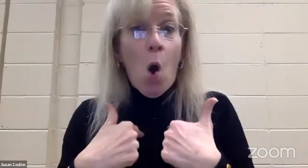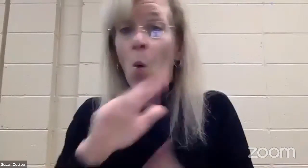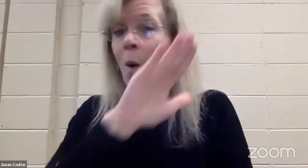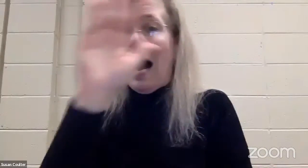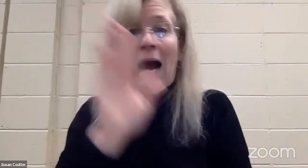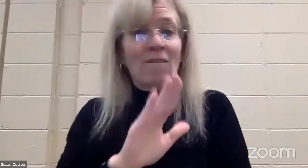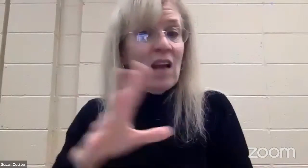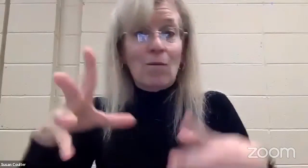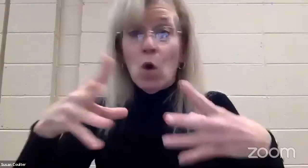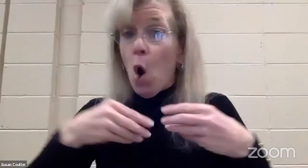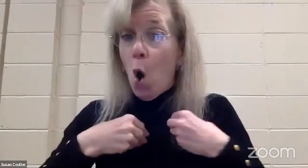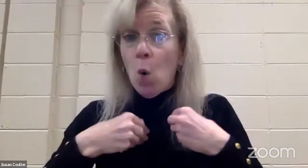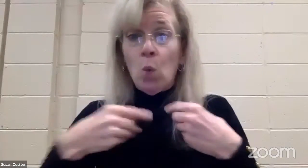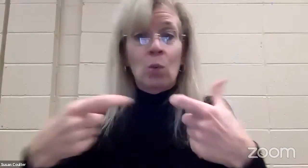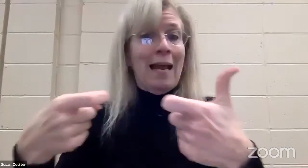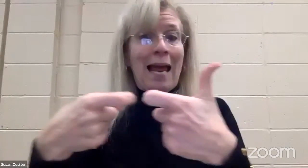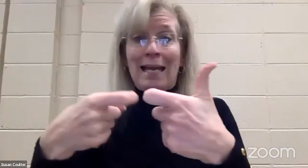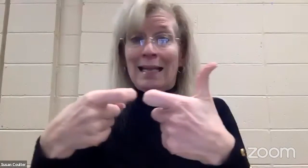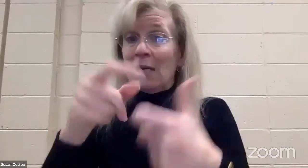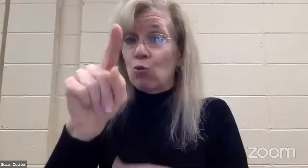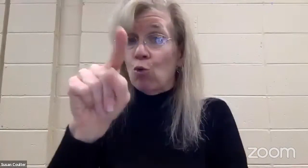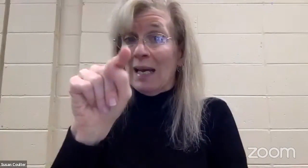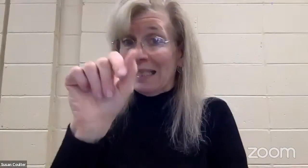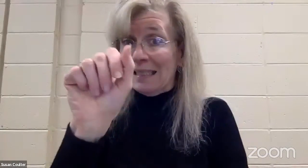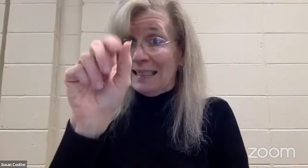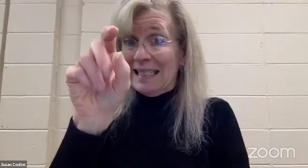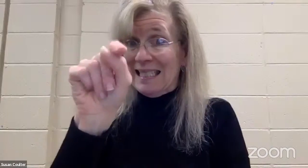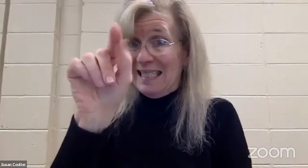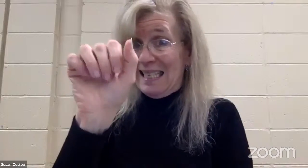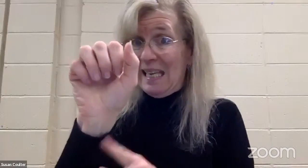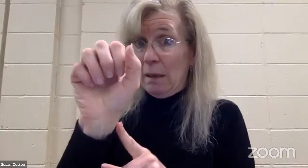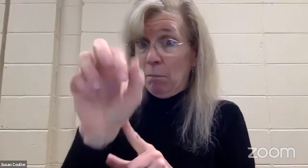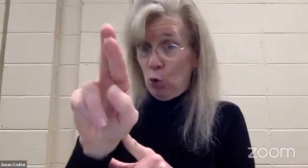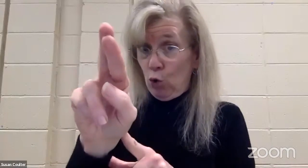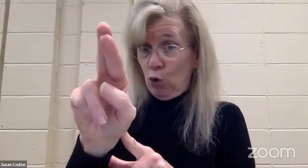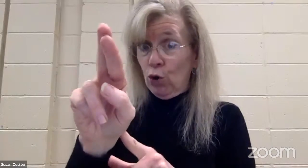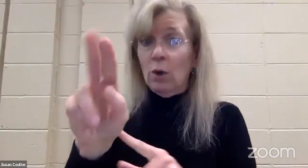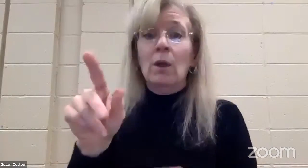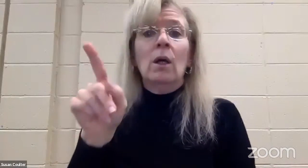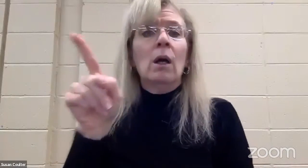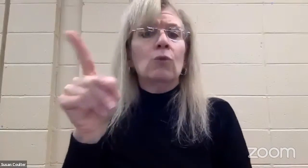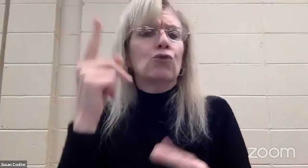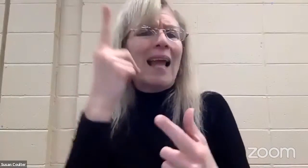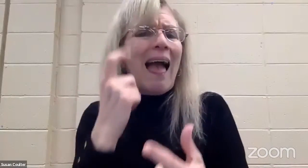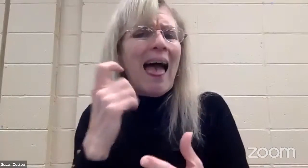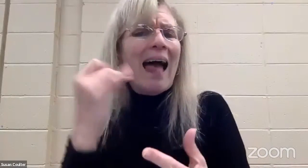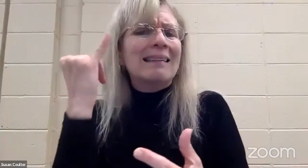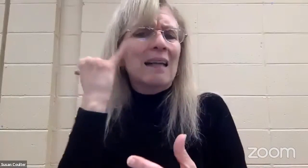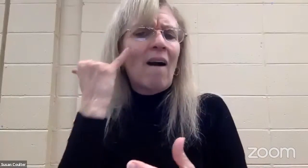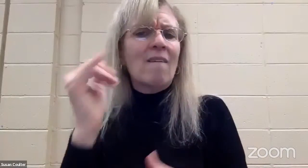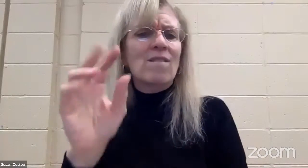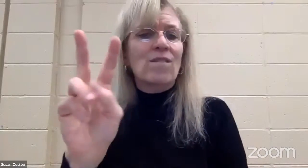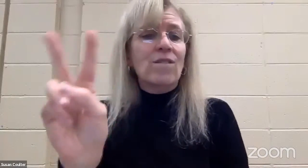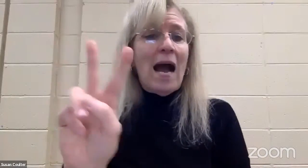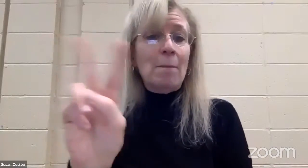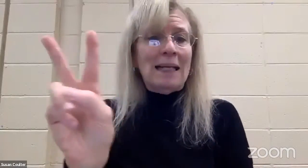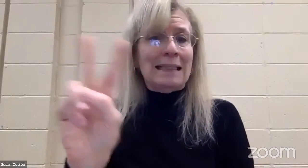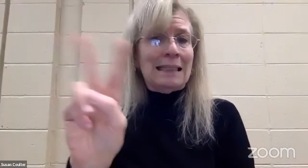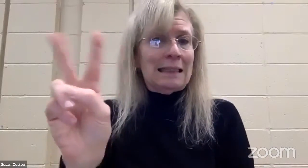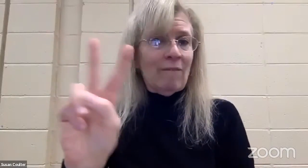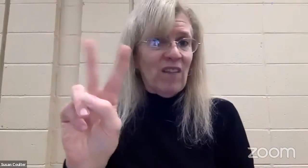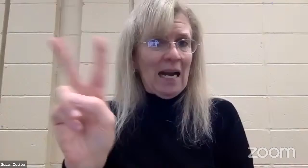don't know. I've never owned an electric steamer. She asked